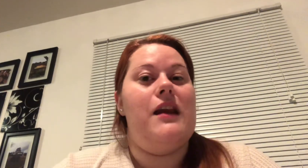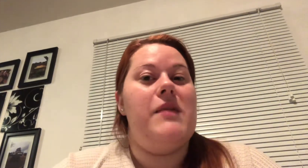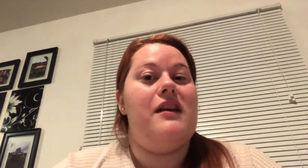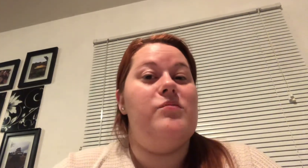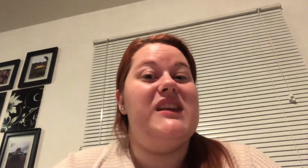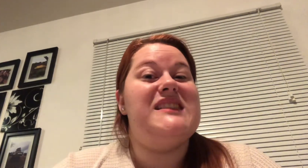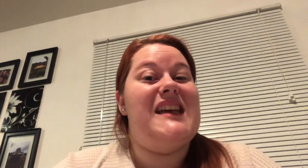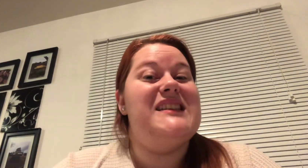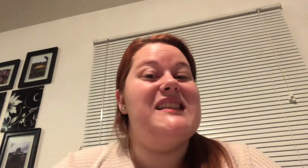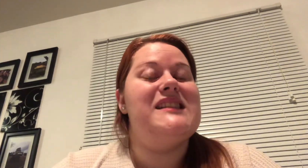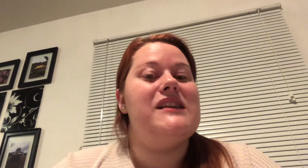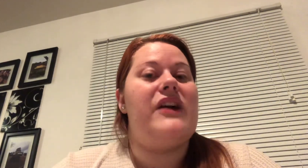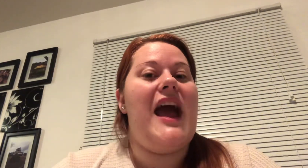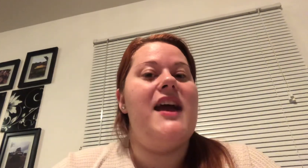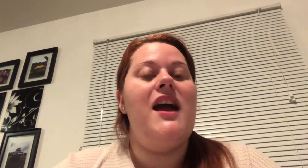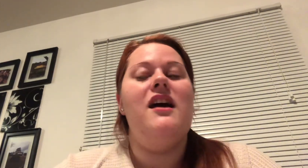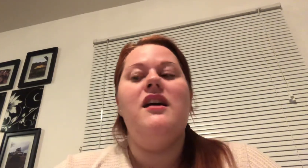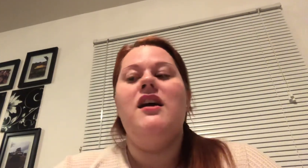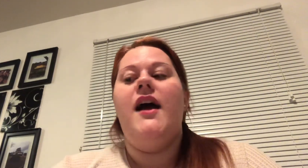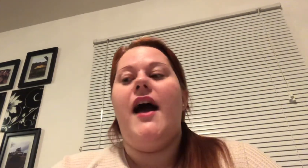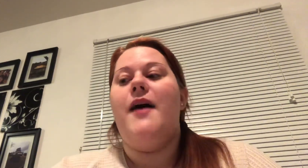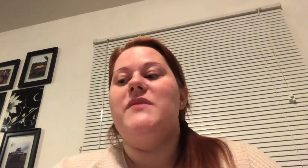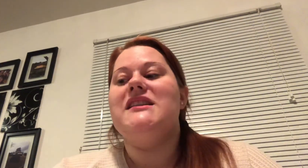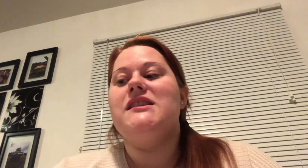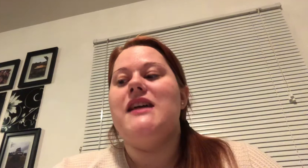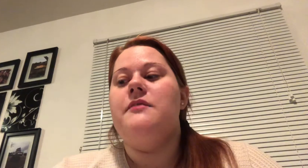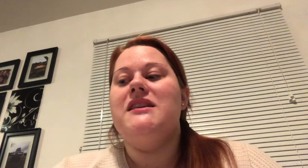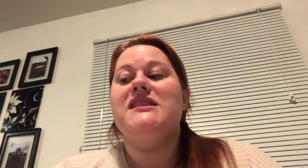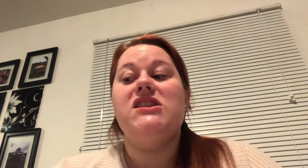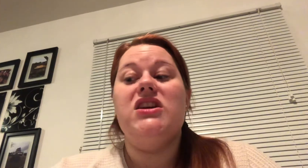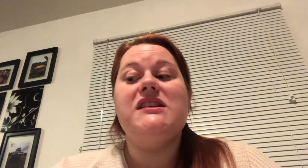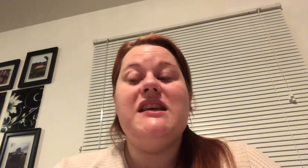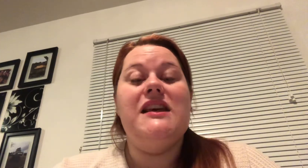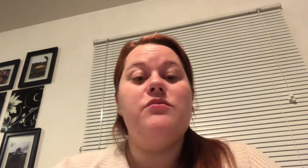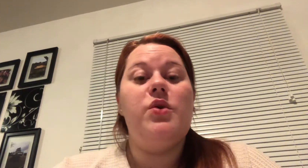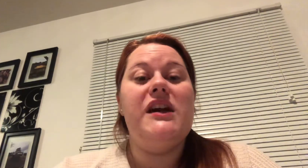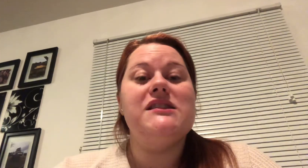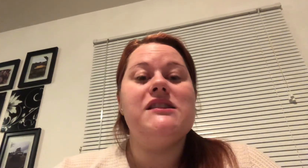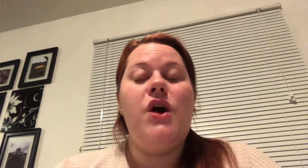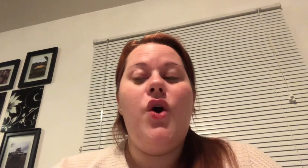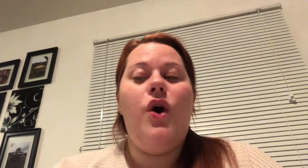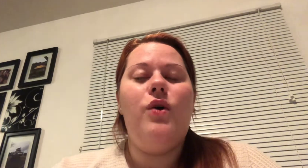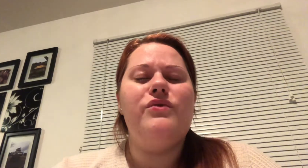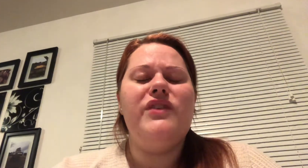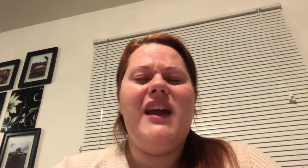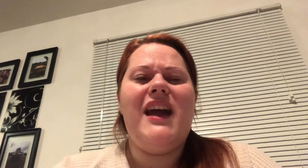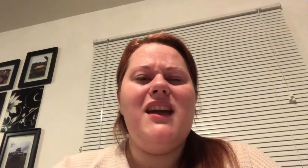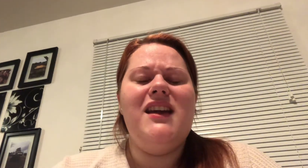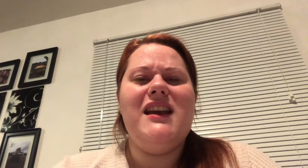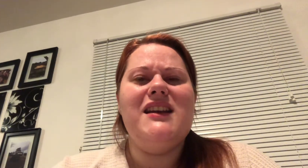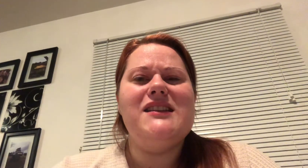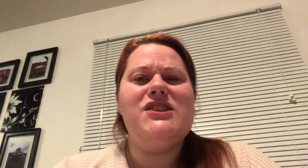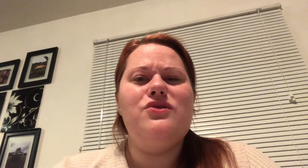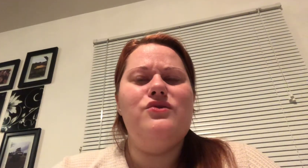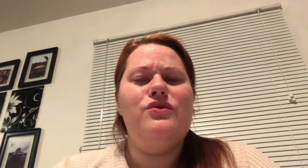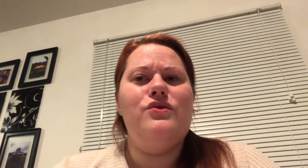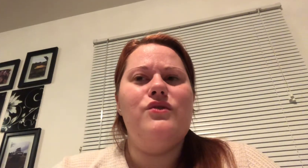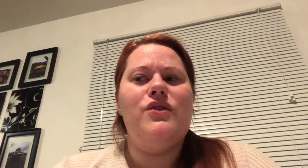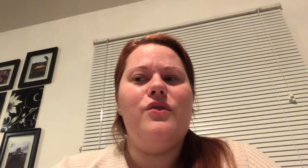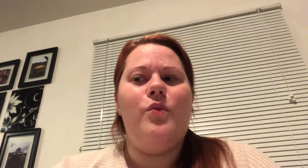be a complete sentence, okay? This assignment is 13 points. Hopefully I can get it to work a